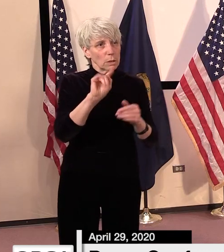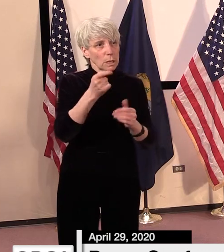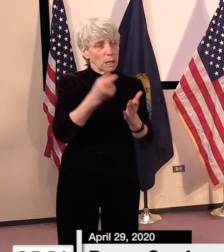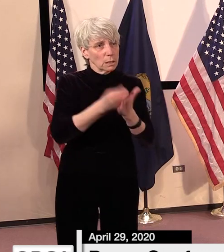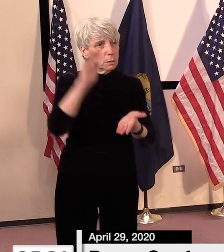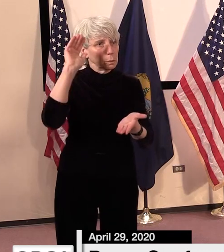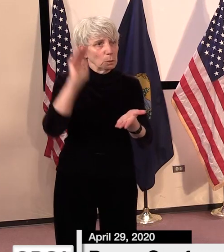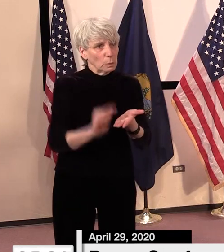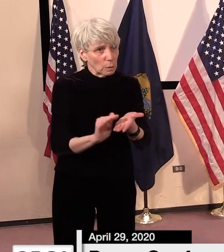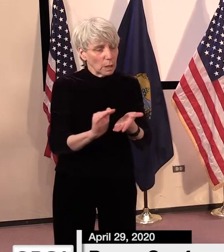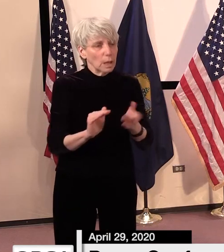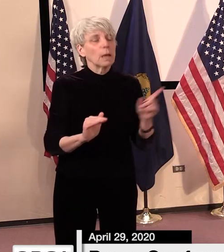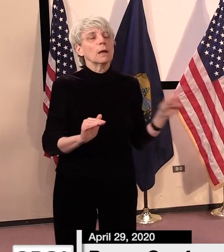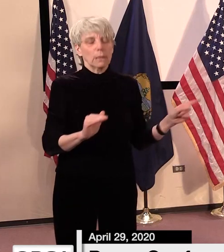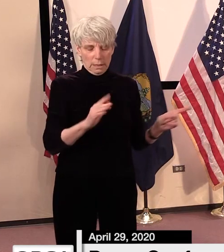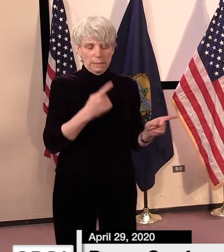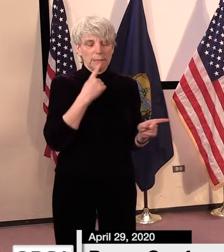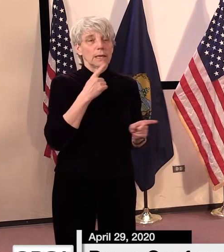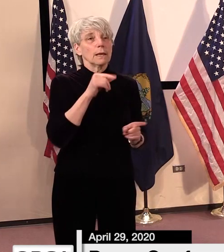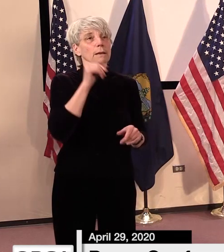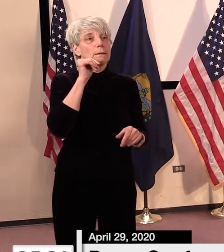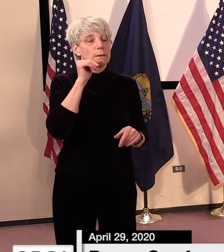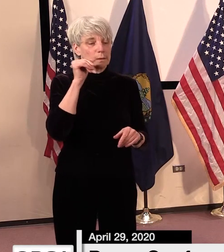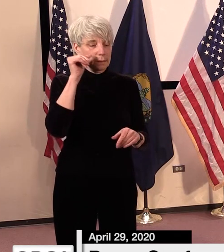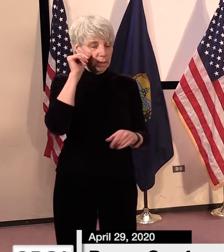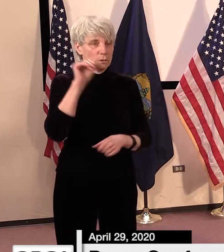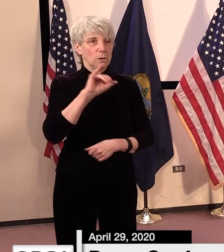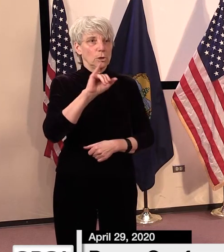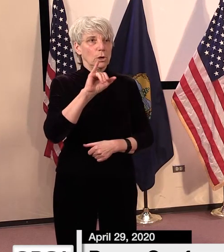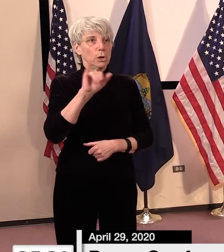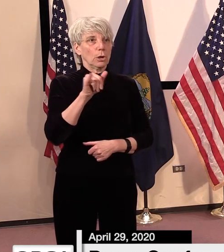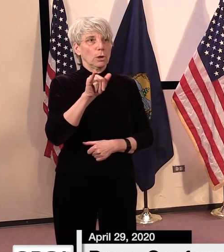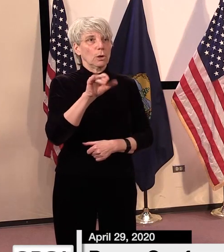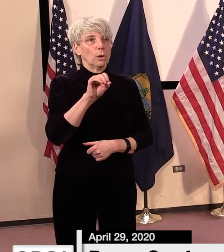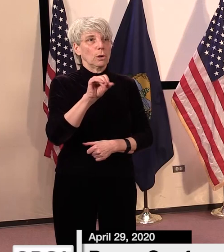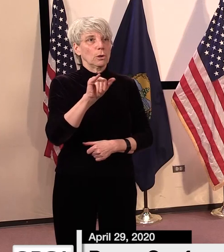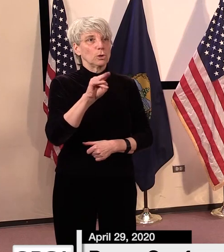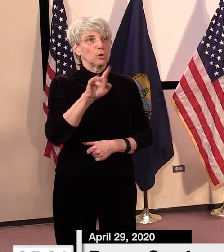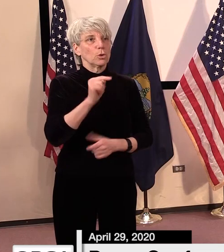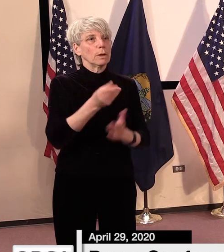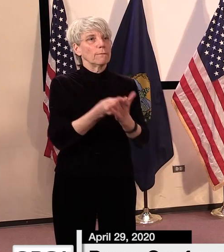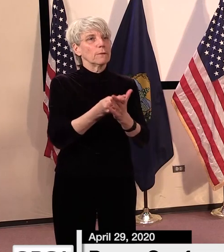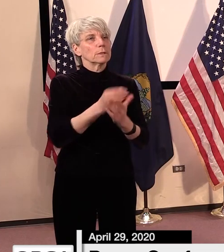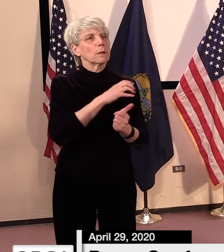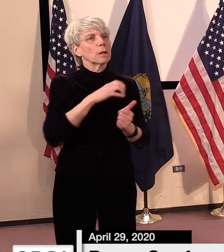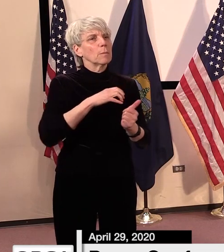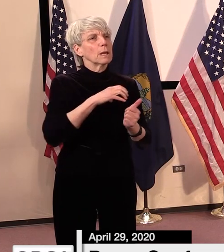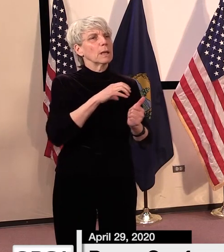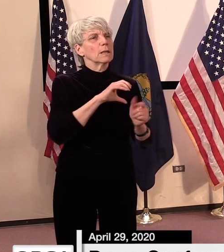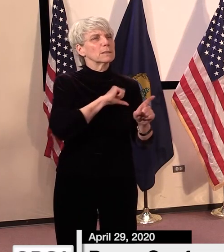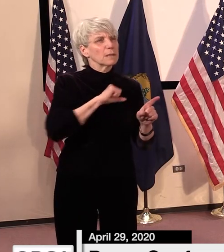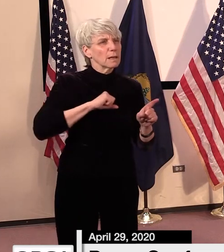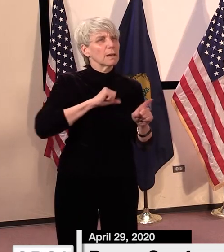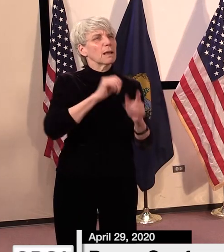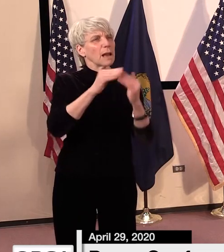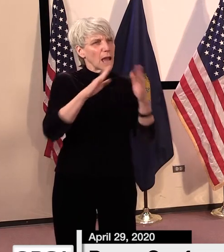about the joint fiscal committee anticipated a 400 and something million